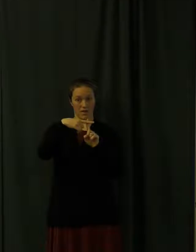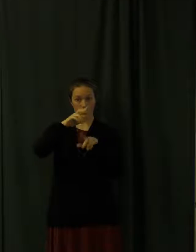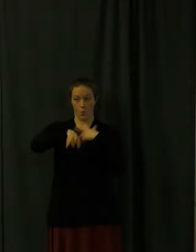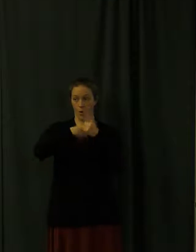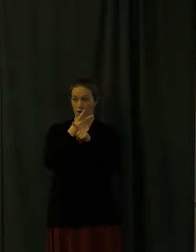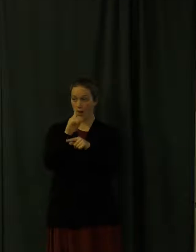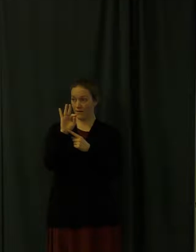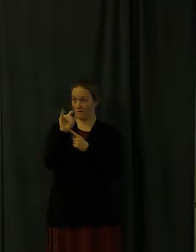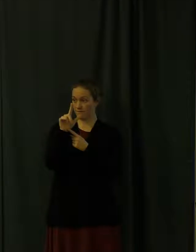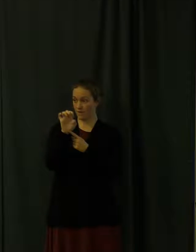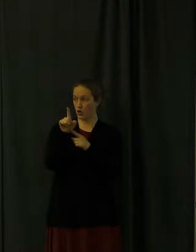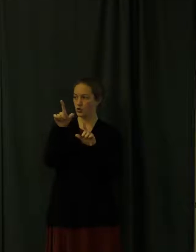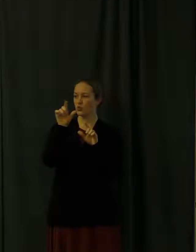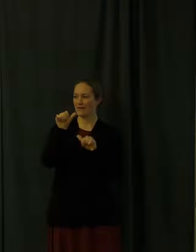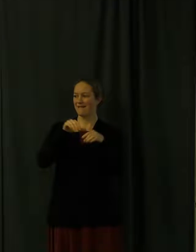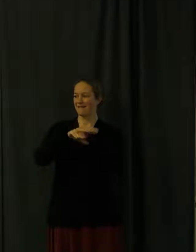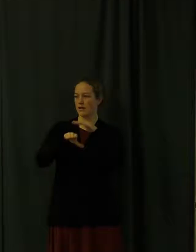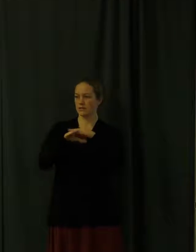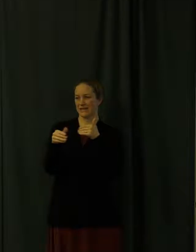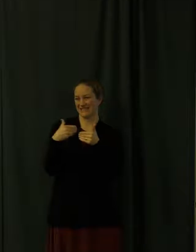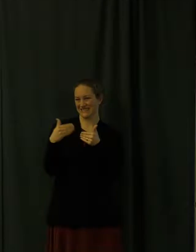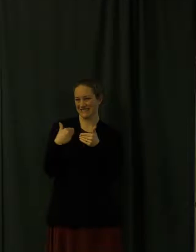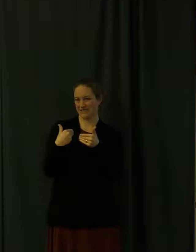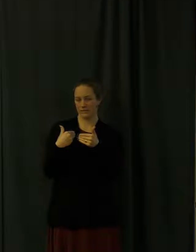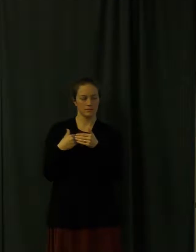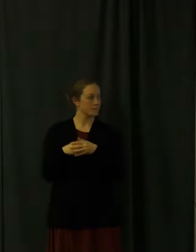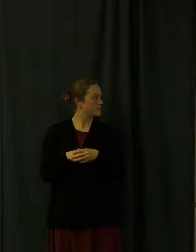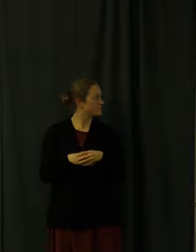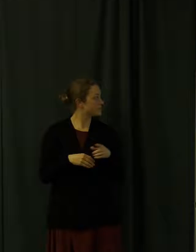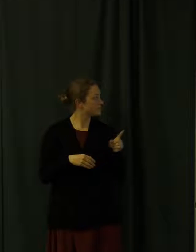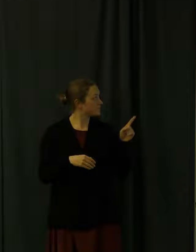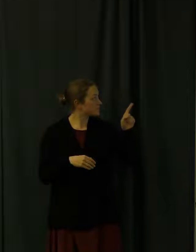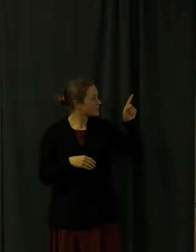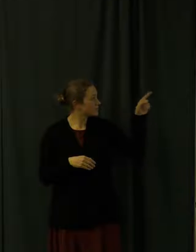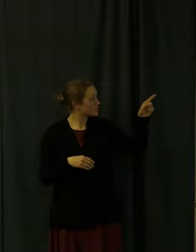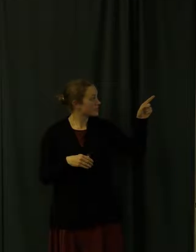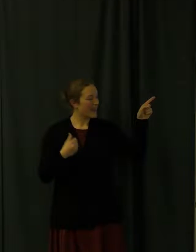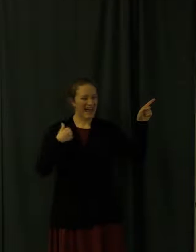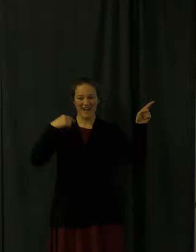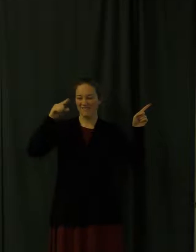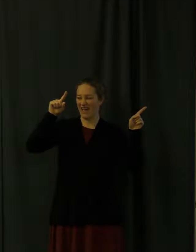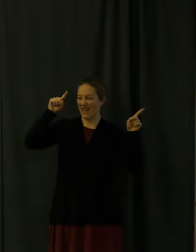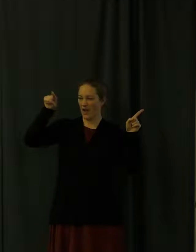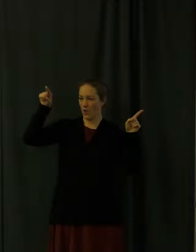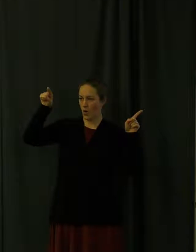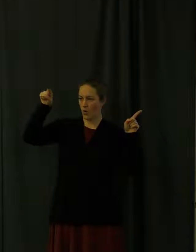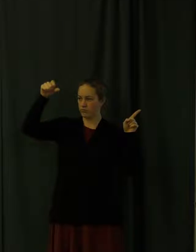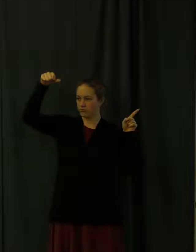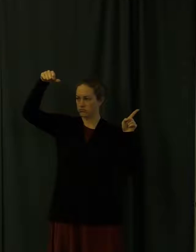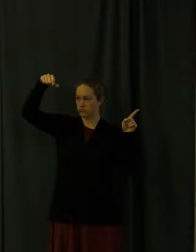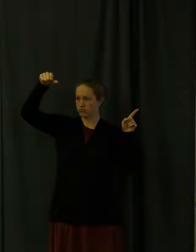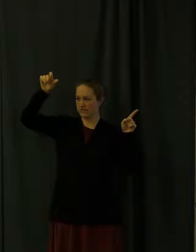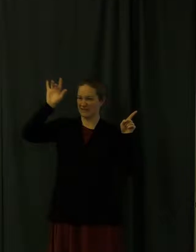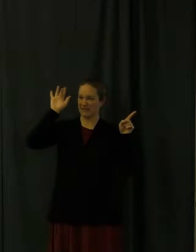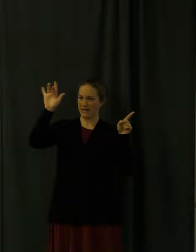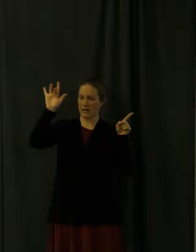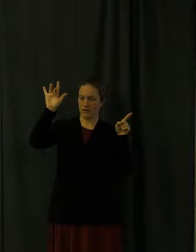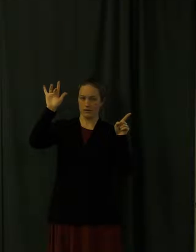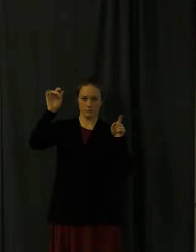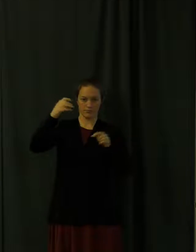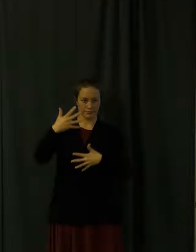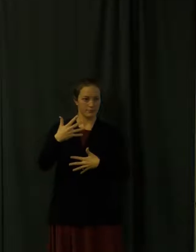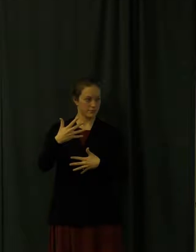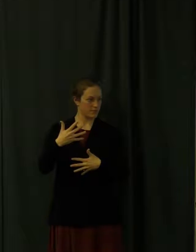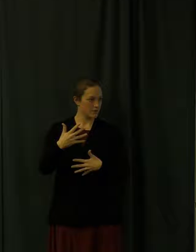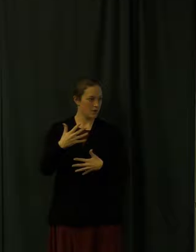it. Okay. But this little arrow right here, where if you click on it, it says search options. This